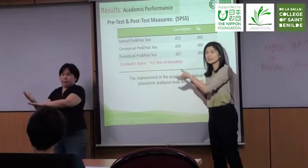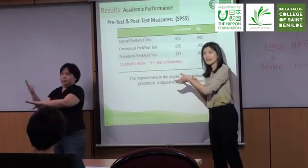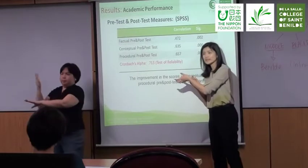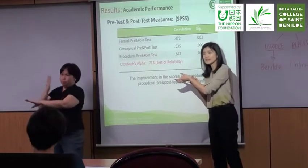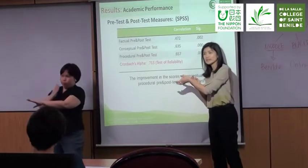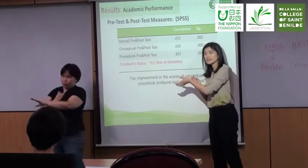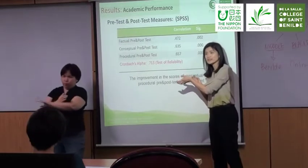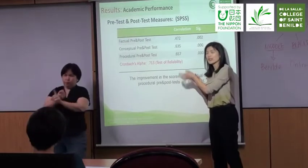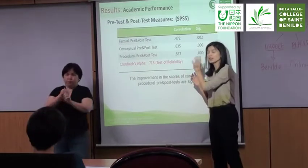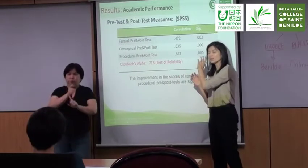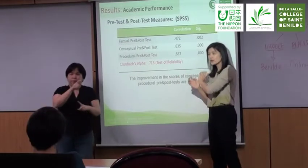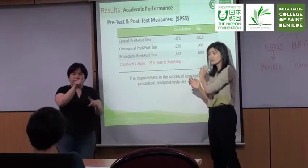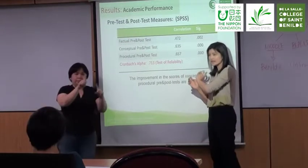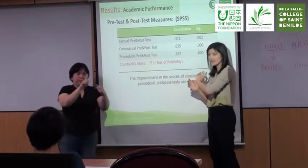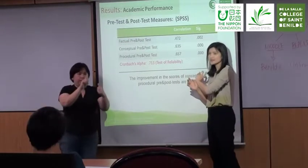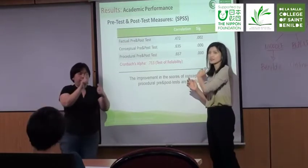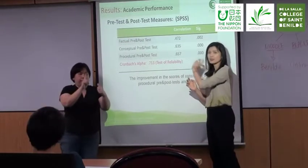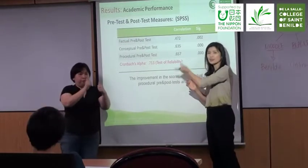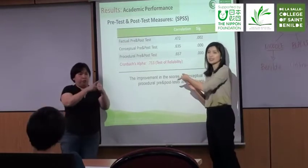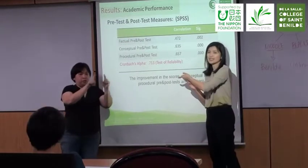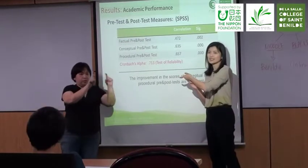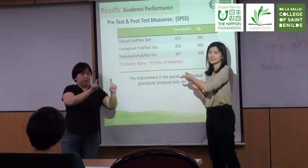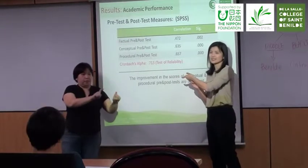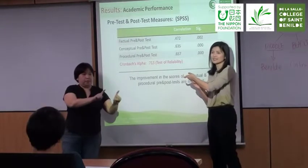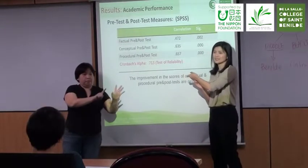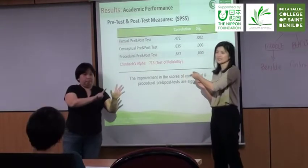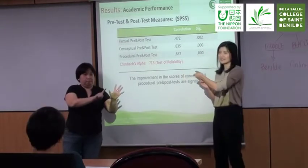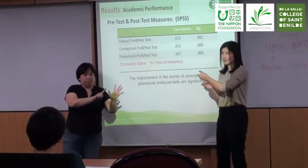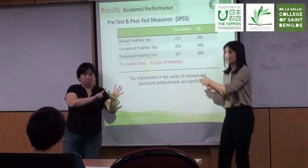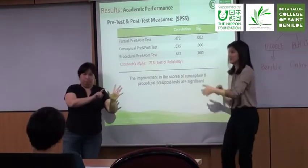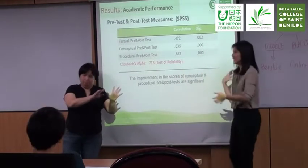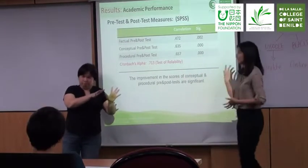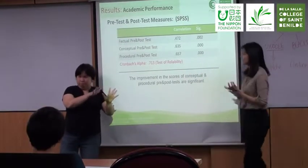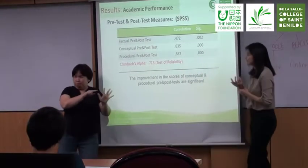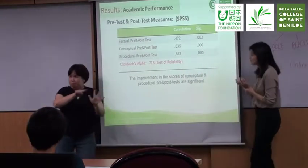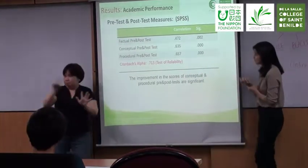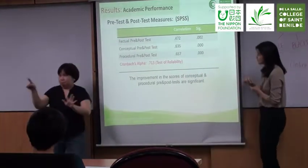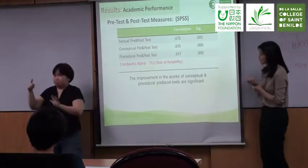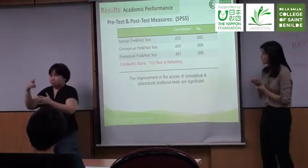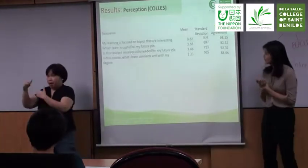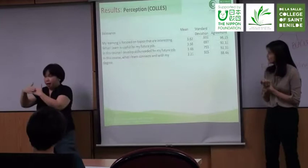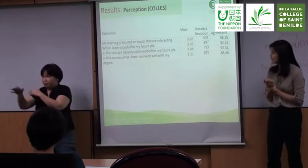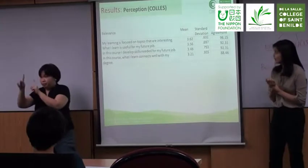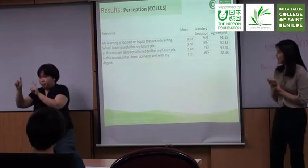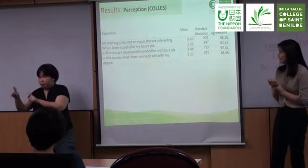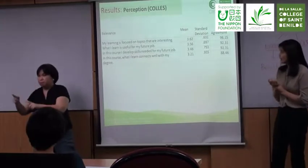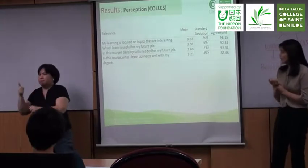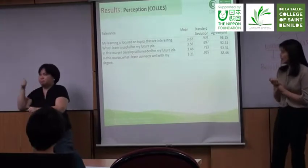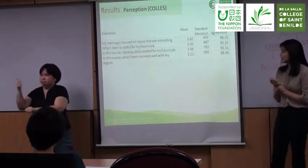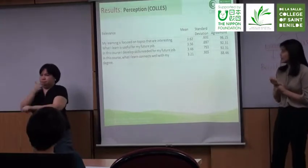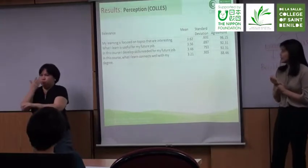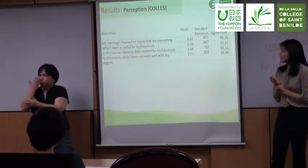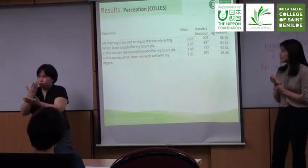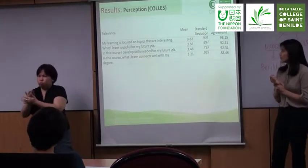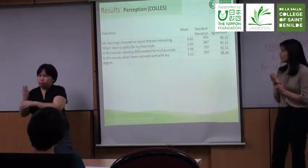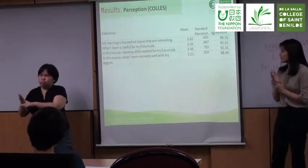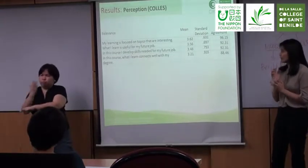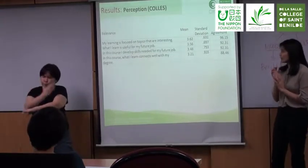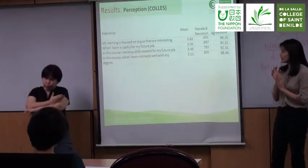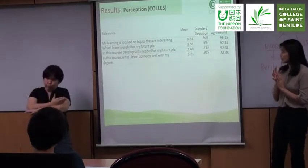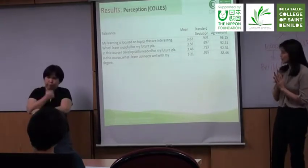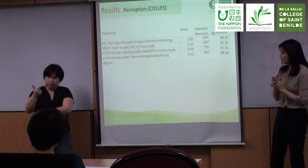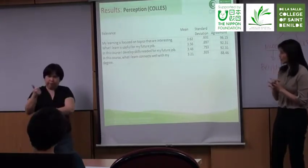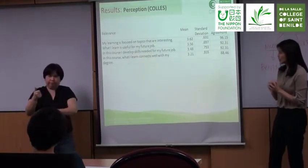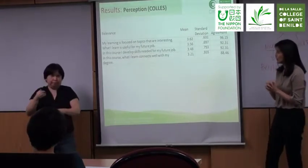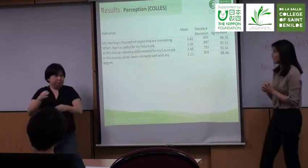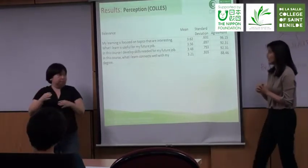ng pre-test and post-test sa pre-test. Next. Okay. So,